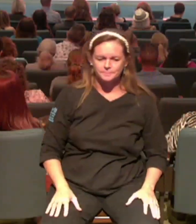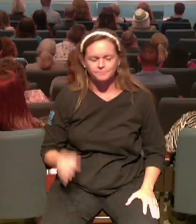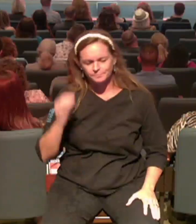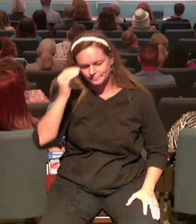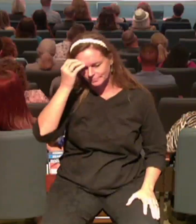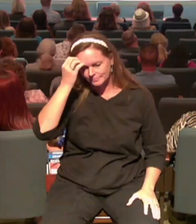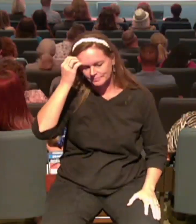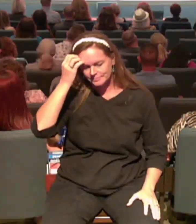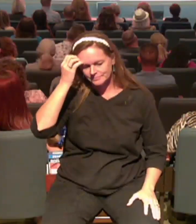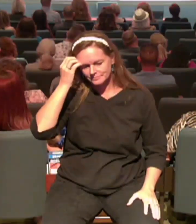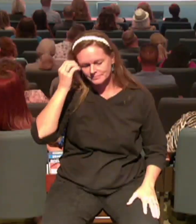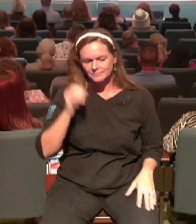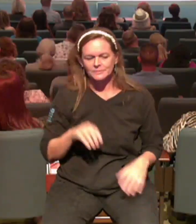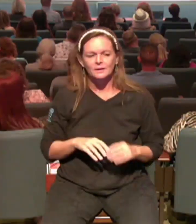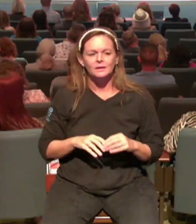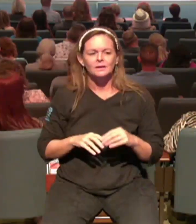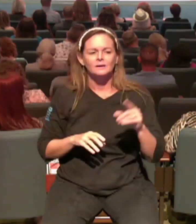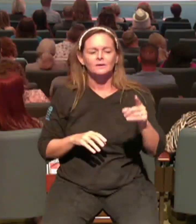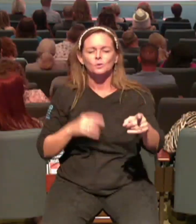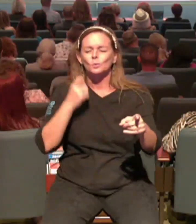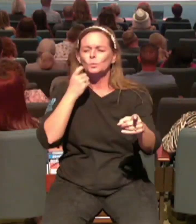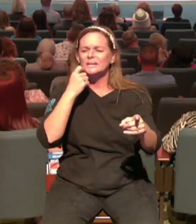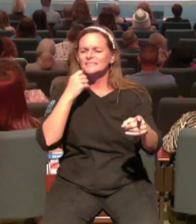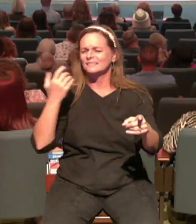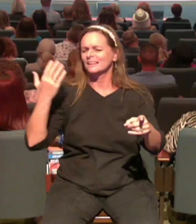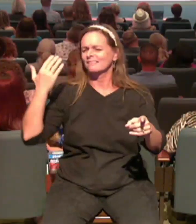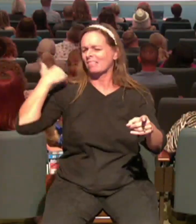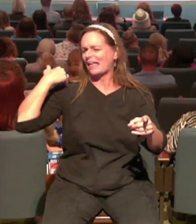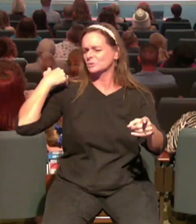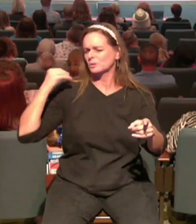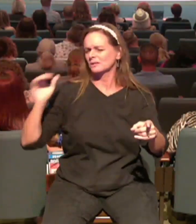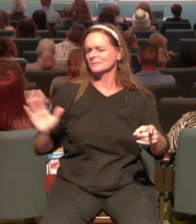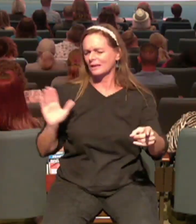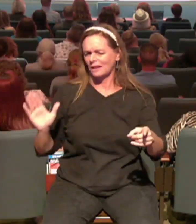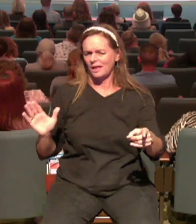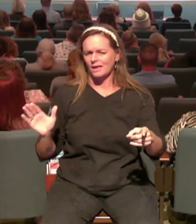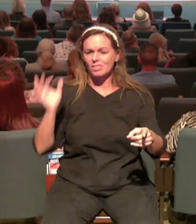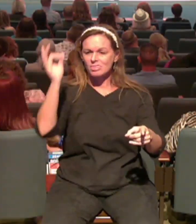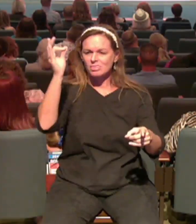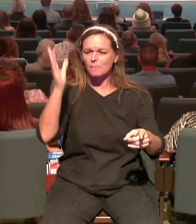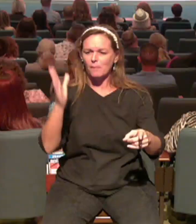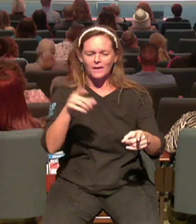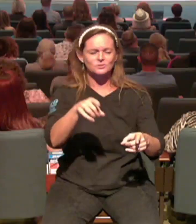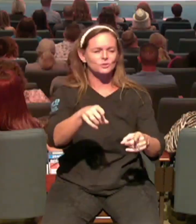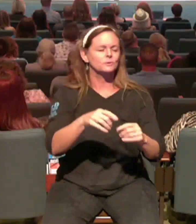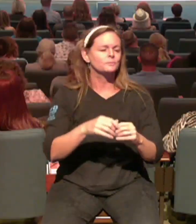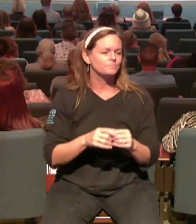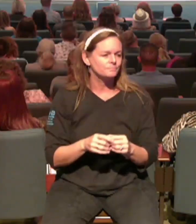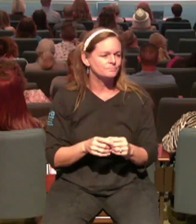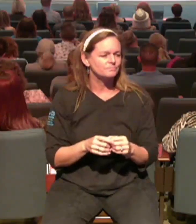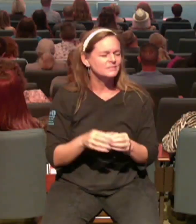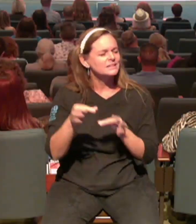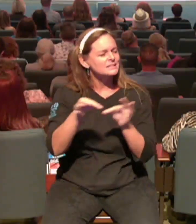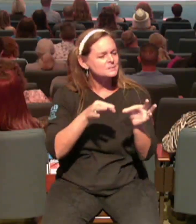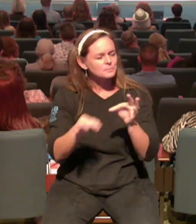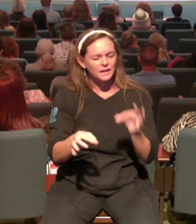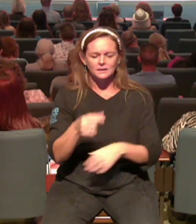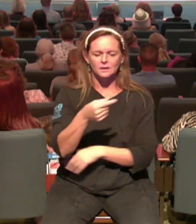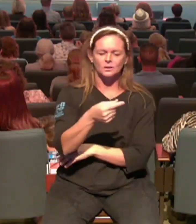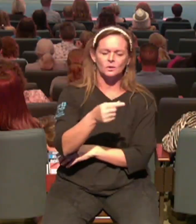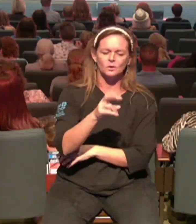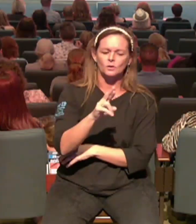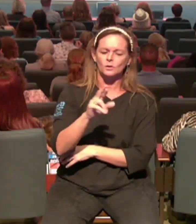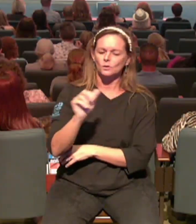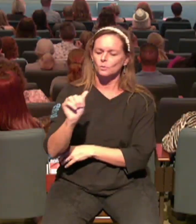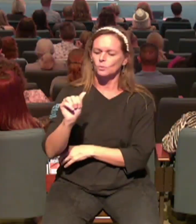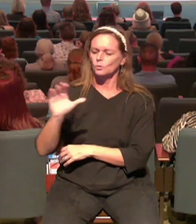Nights, he gave an acrostic for the word grace. And it was a beautiful acrostic. It said this: G stands for